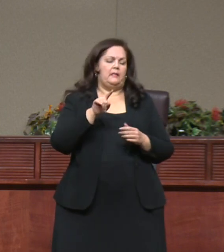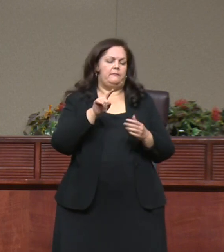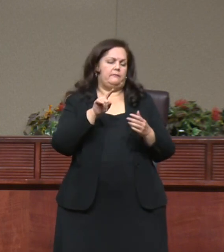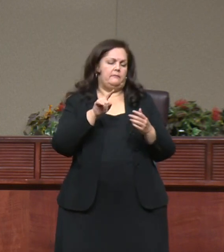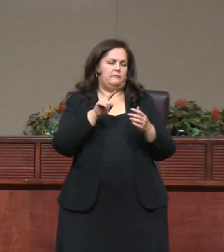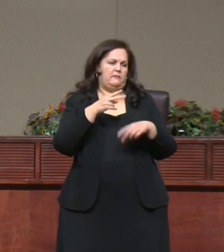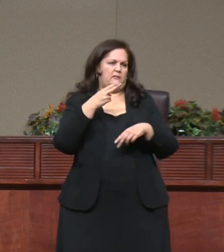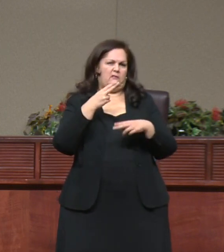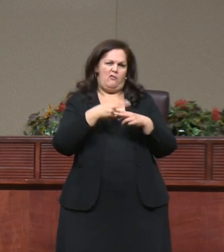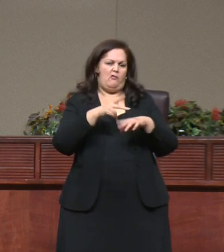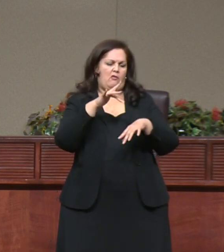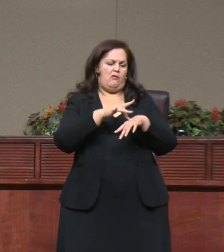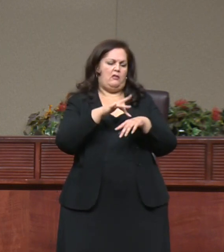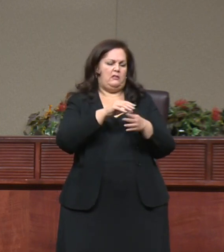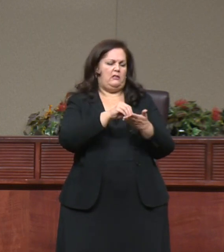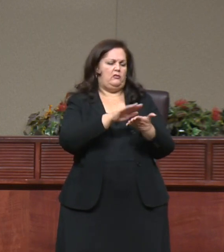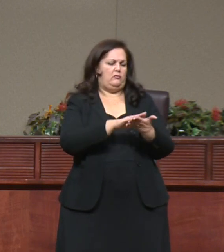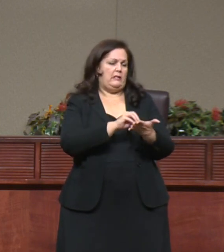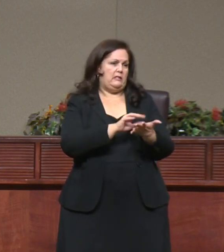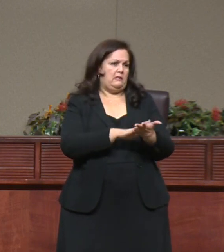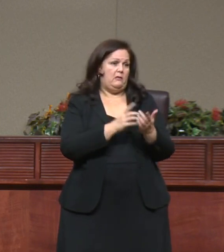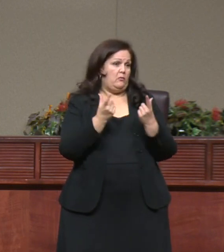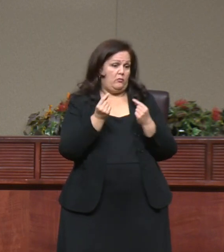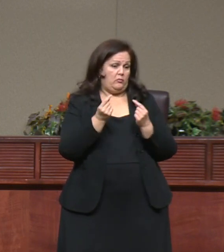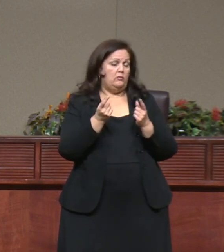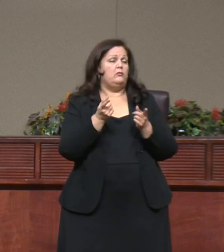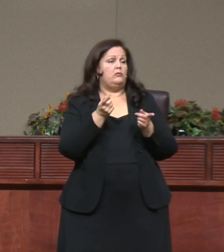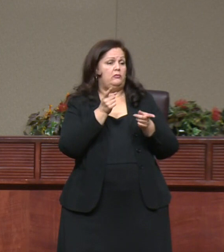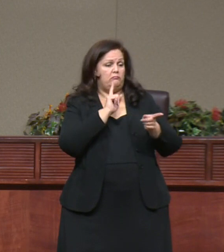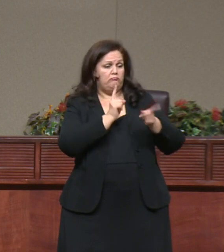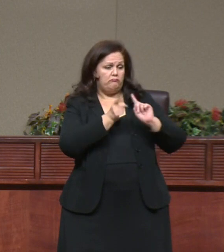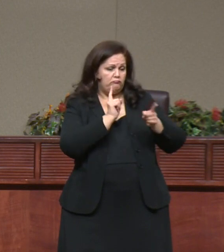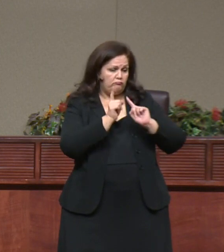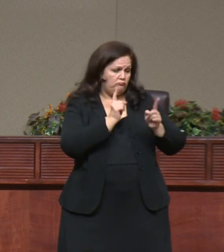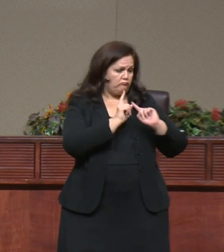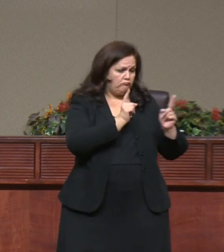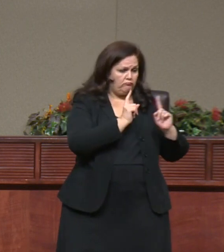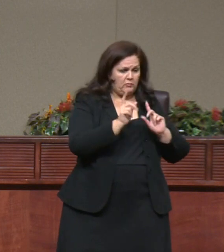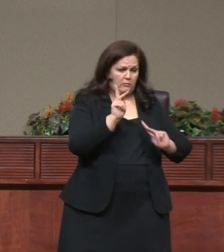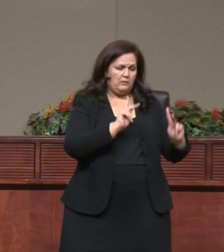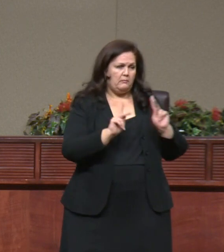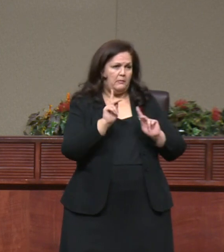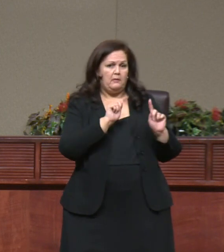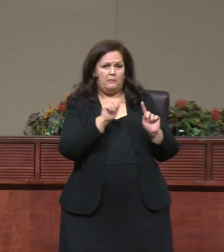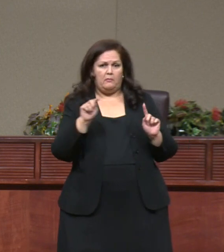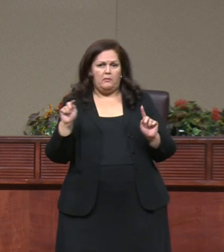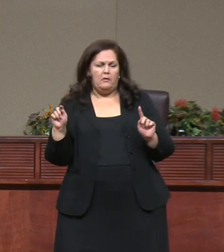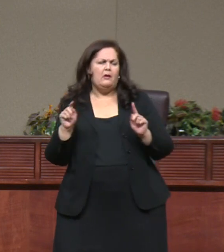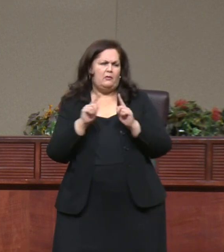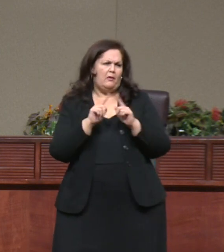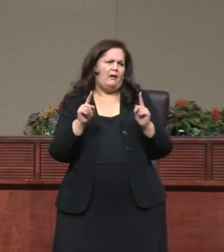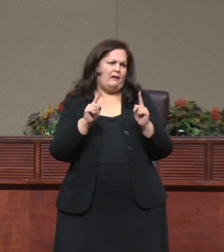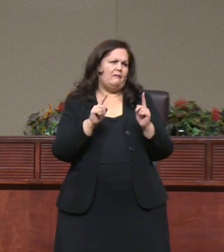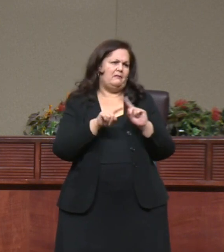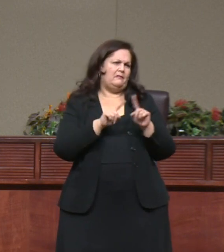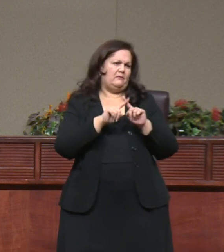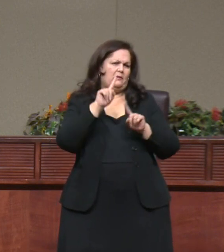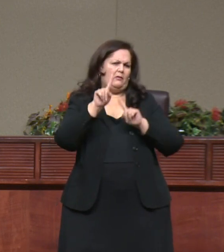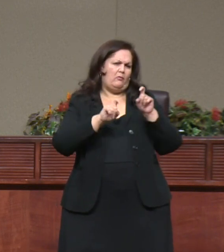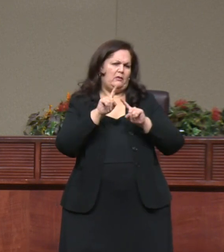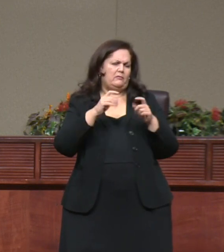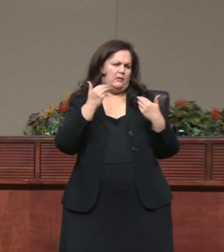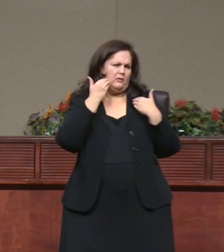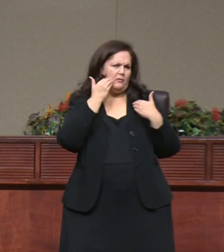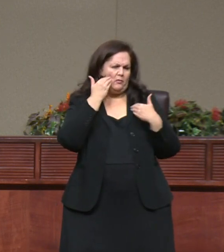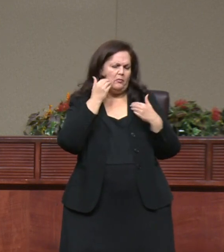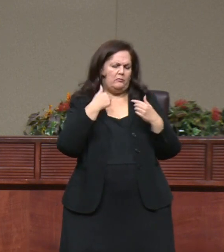is a conversation that you have with the individual. Although you have kind of general script that you know what you